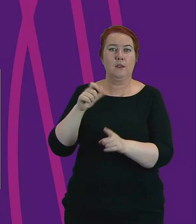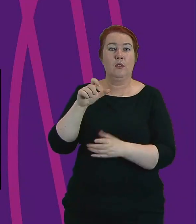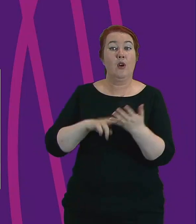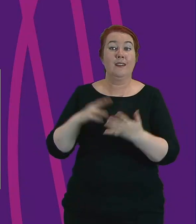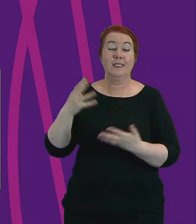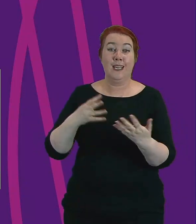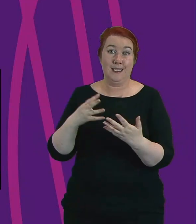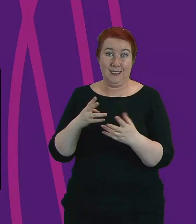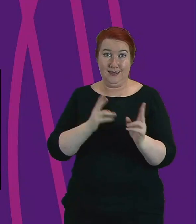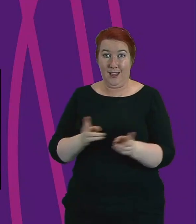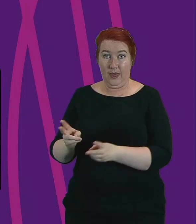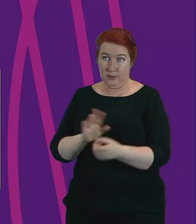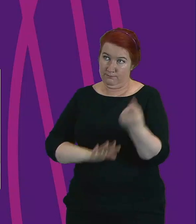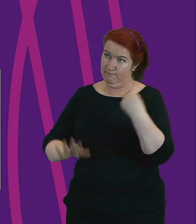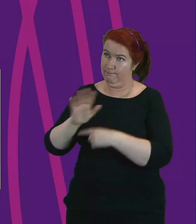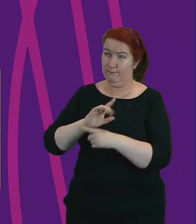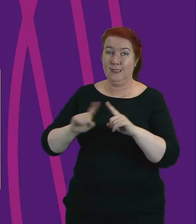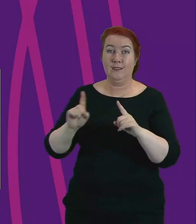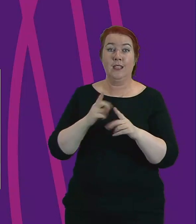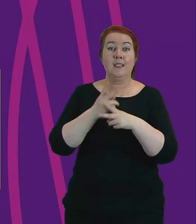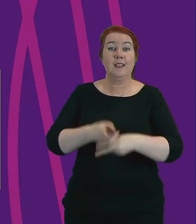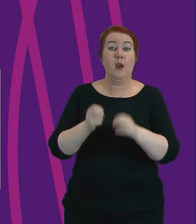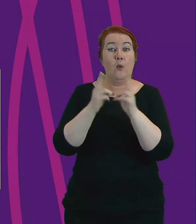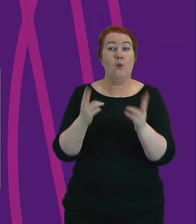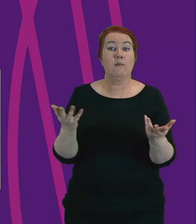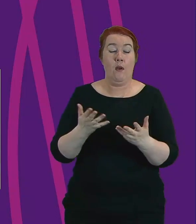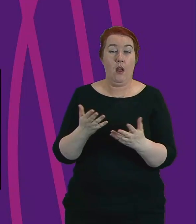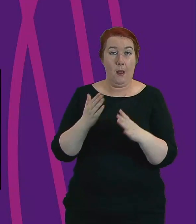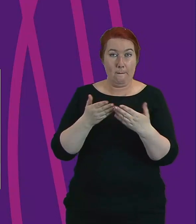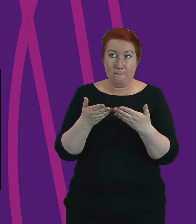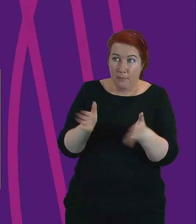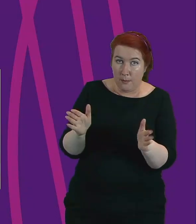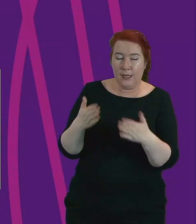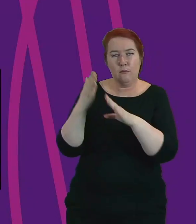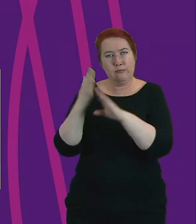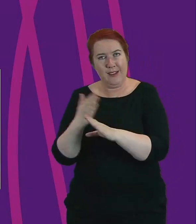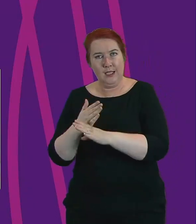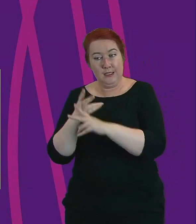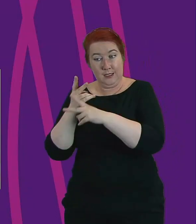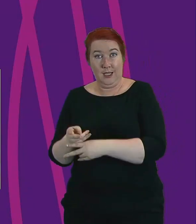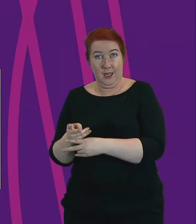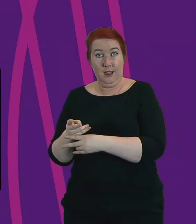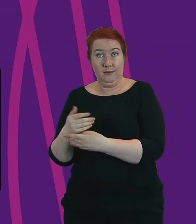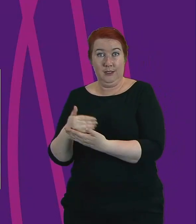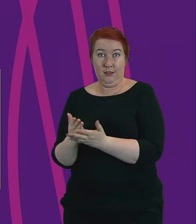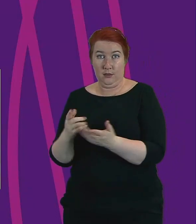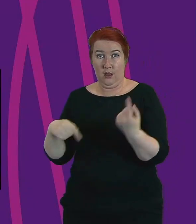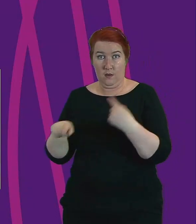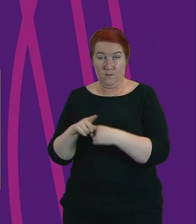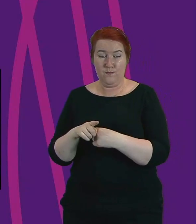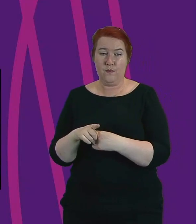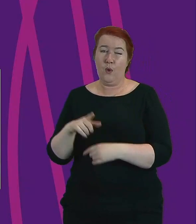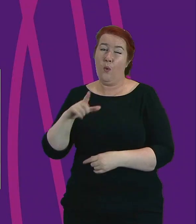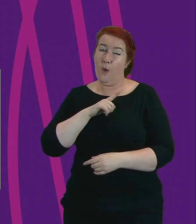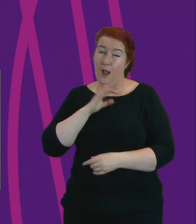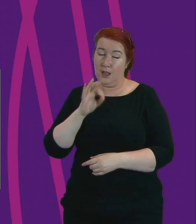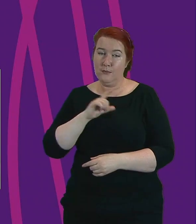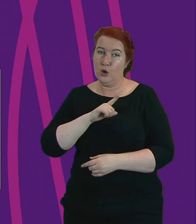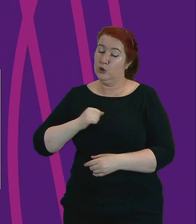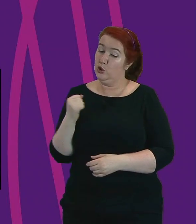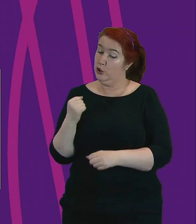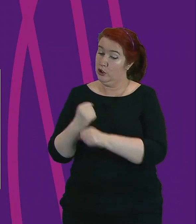care homes in the public, private and third sector. And my reason for doing so is rooted in the Scottish